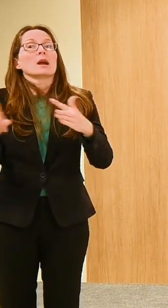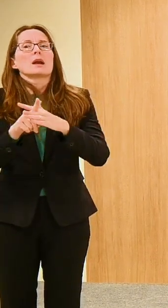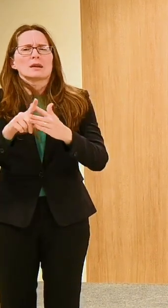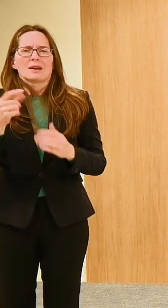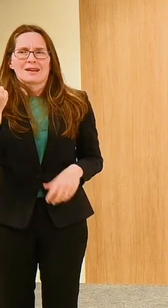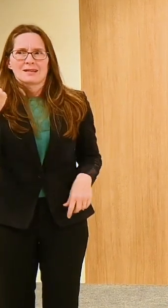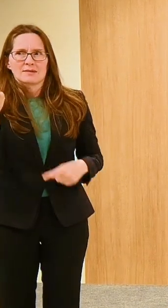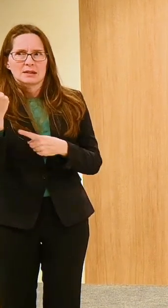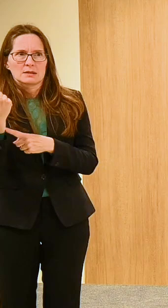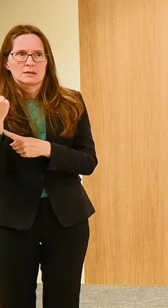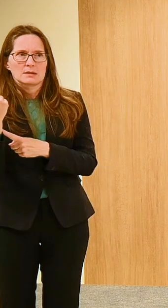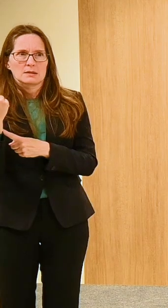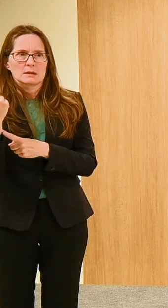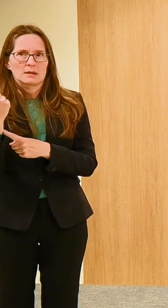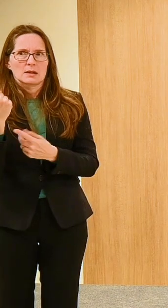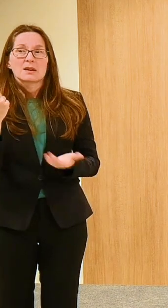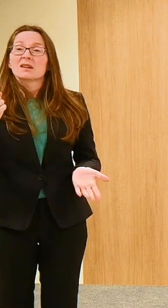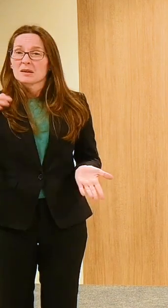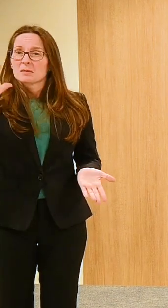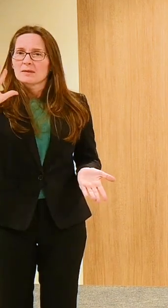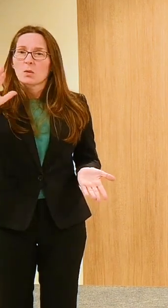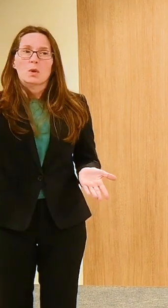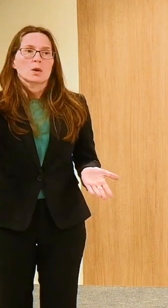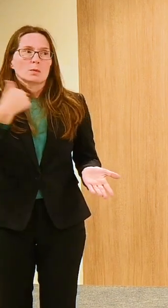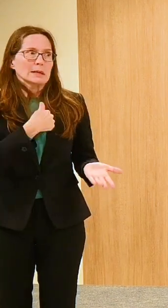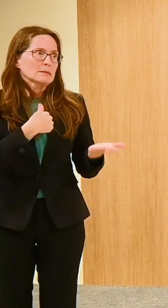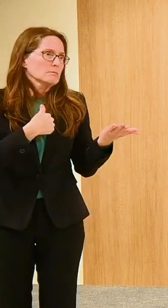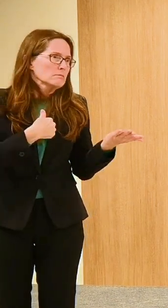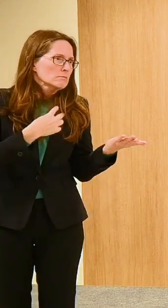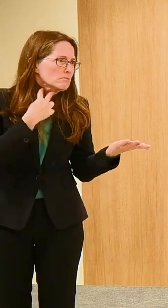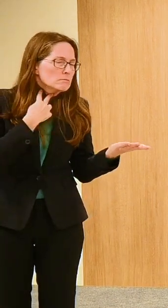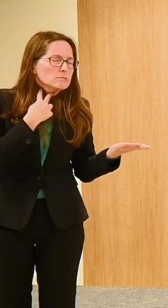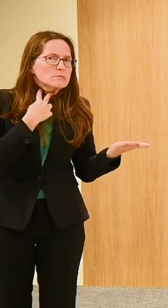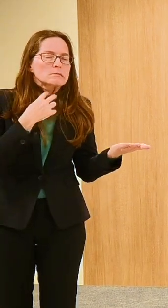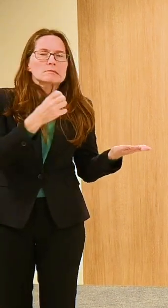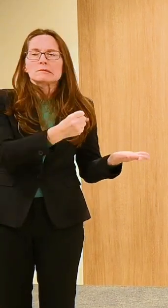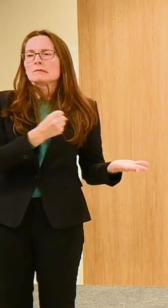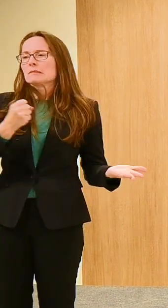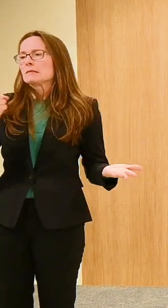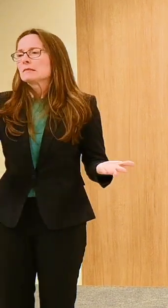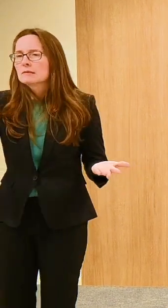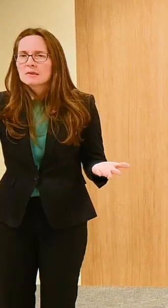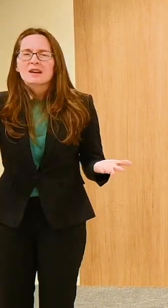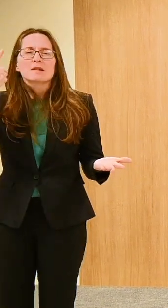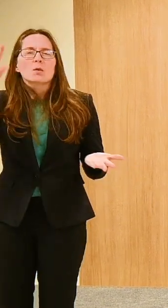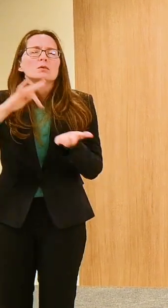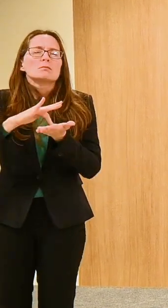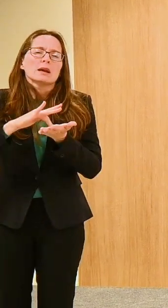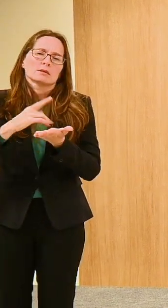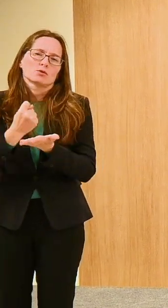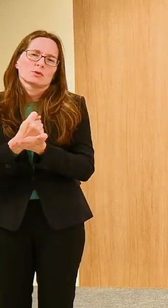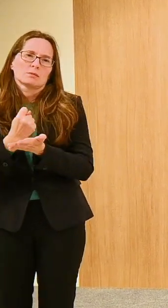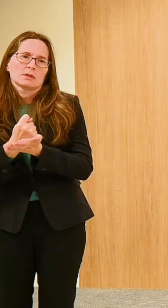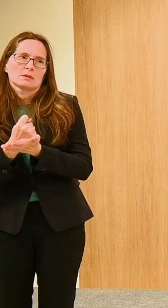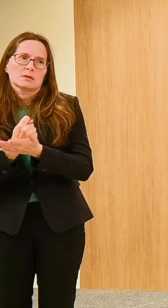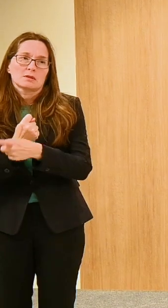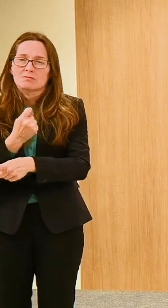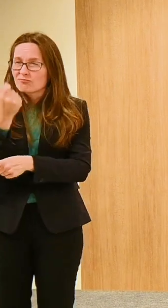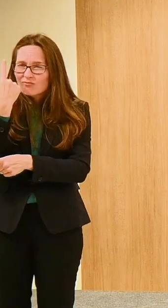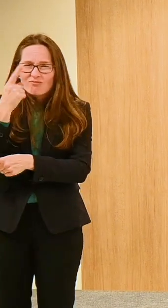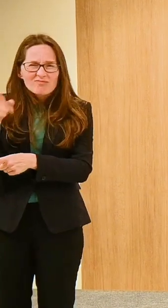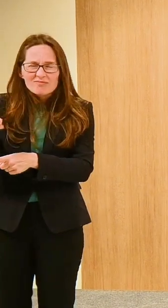patients have been cared for in our medical treatment bays, treatment spaces that were never designed to